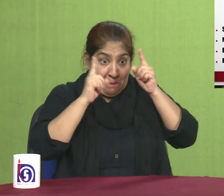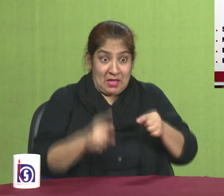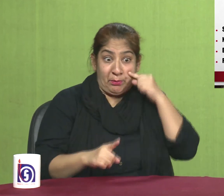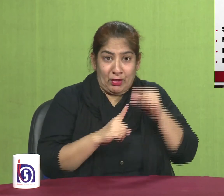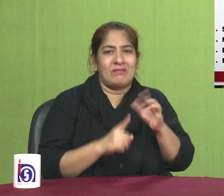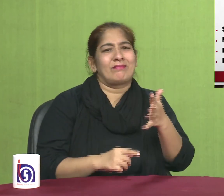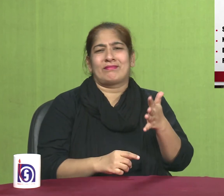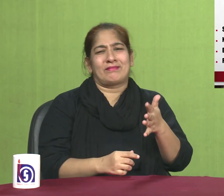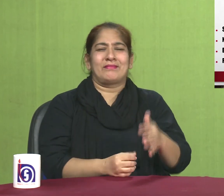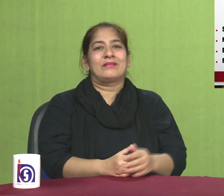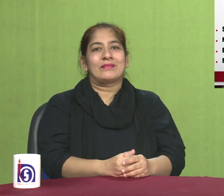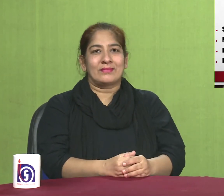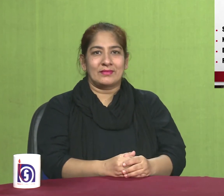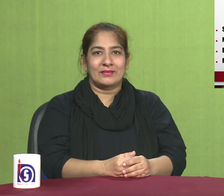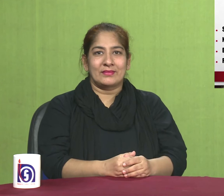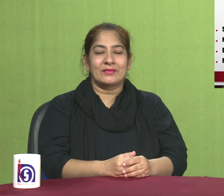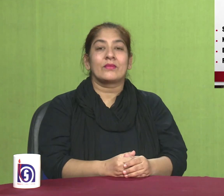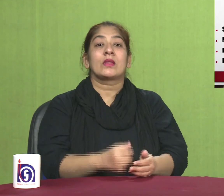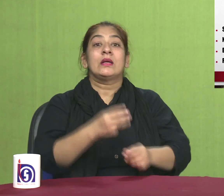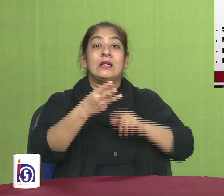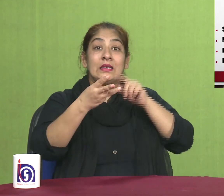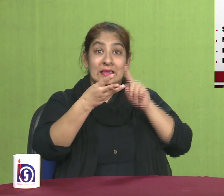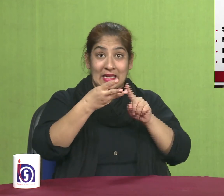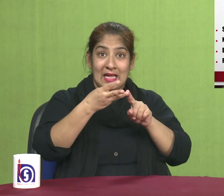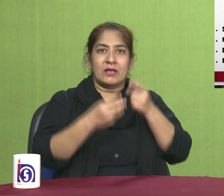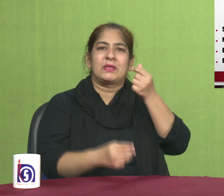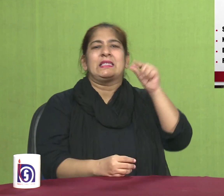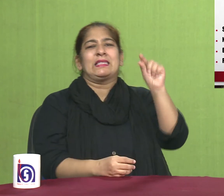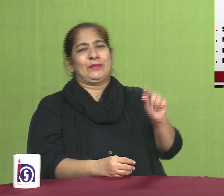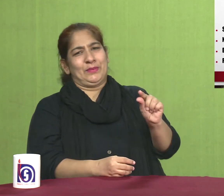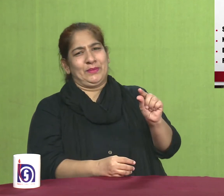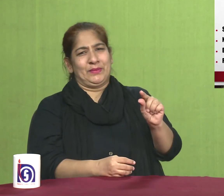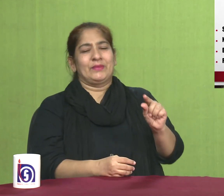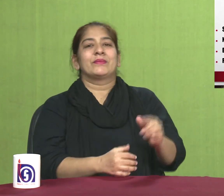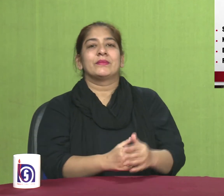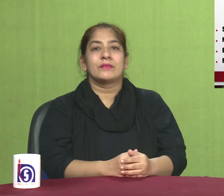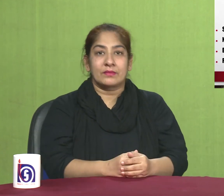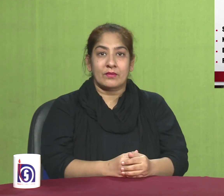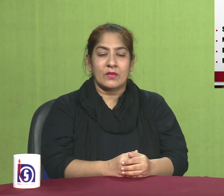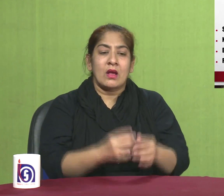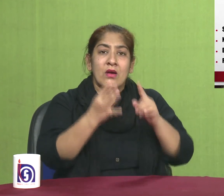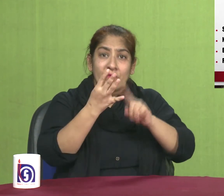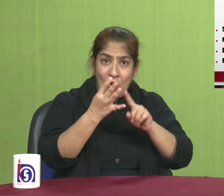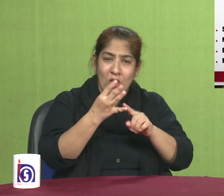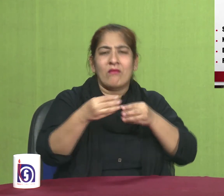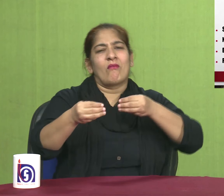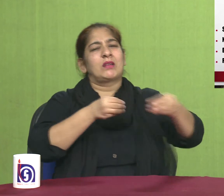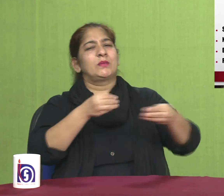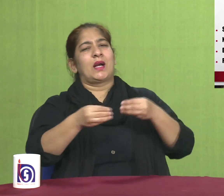merit is that no charges on assets. The third is it is economical. And the fourth advantage